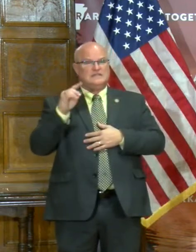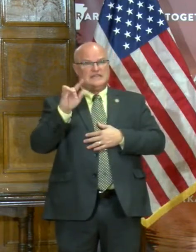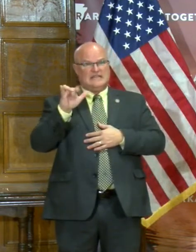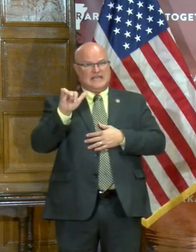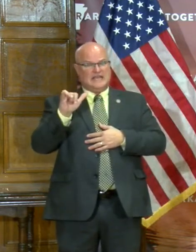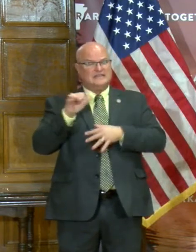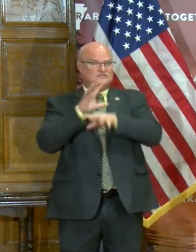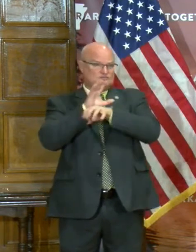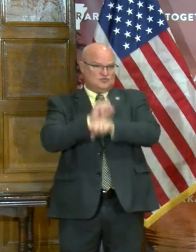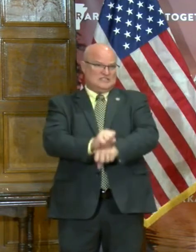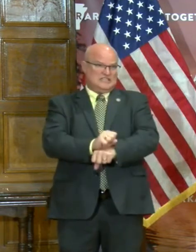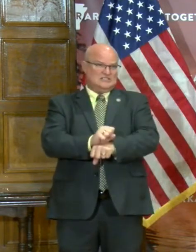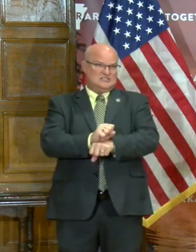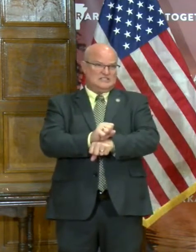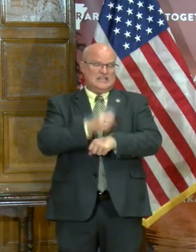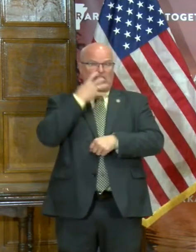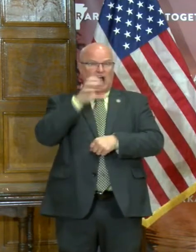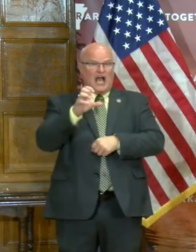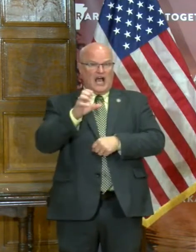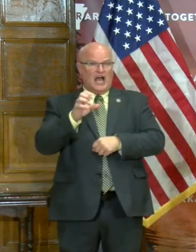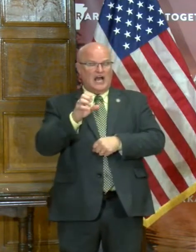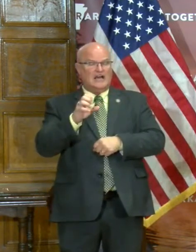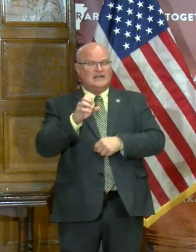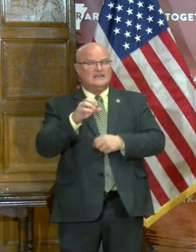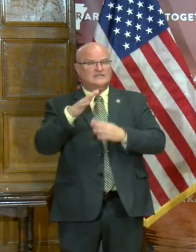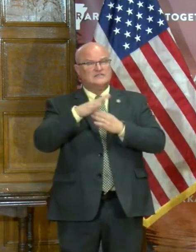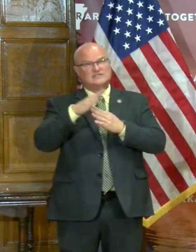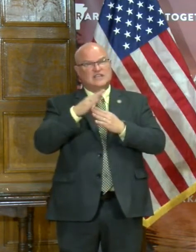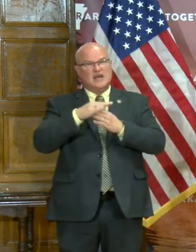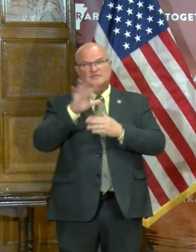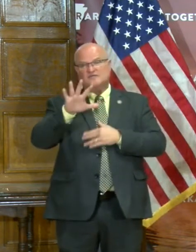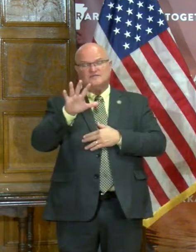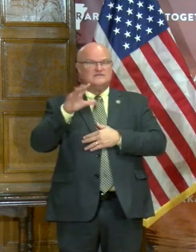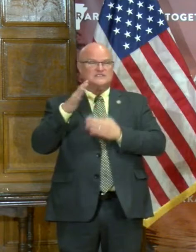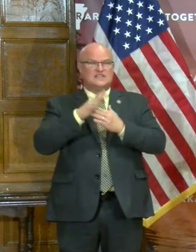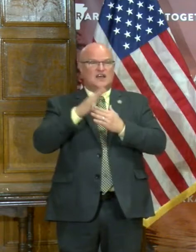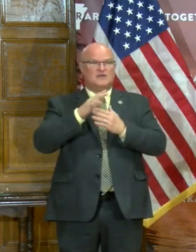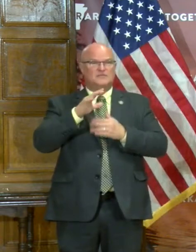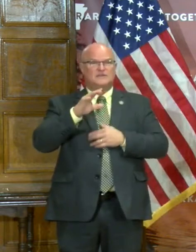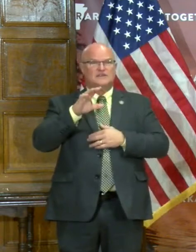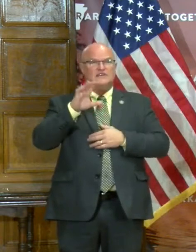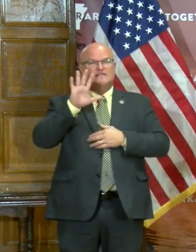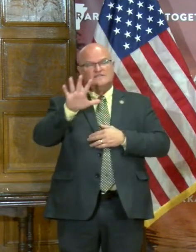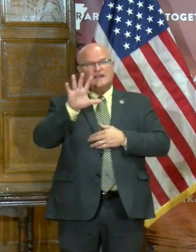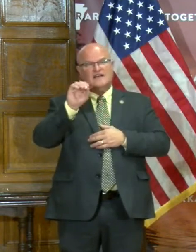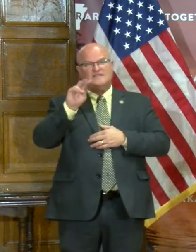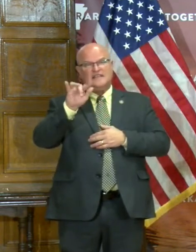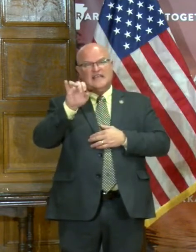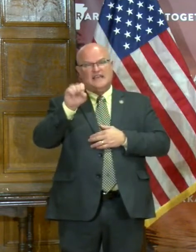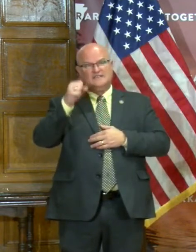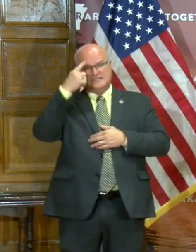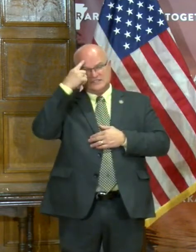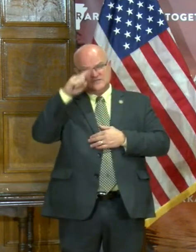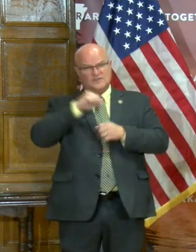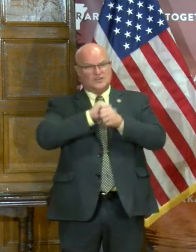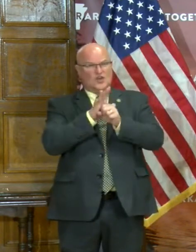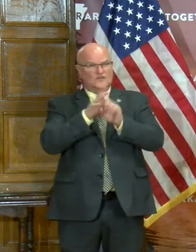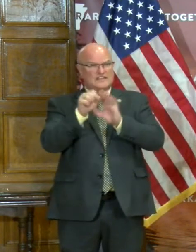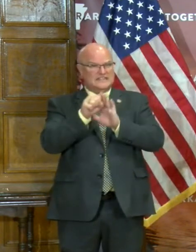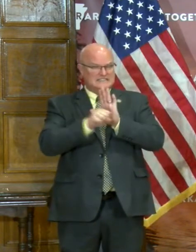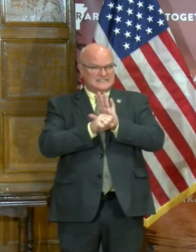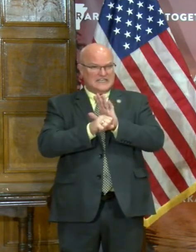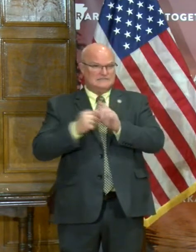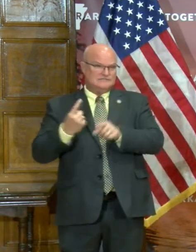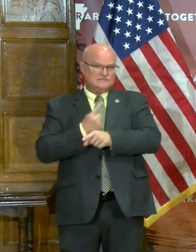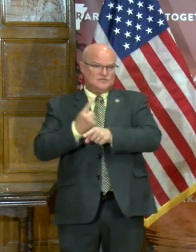is traditionally in the top 5 cases for new top 5 counties rather for new COVID-19 cases in the state on